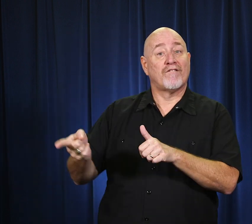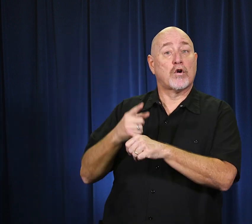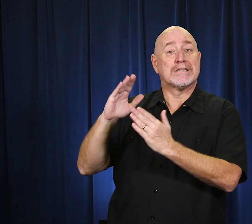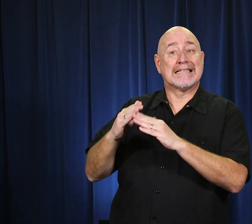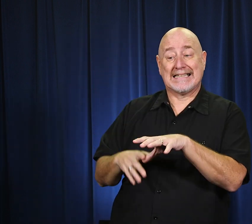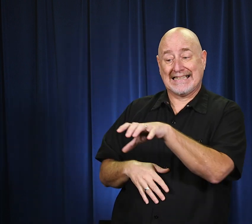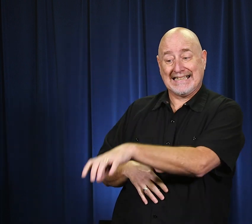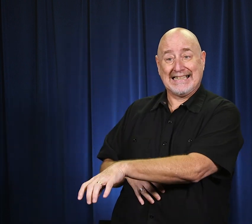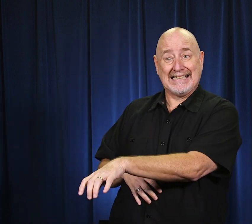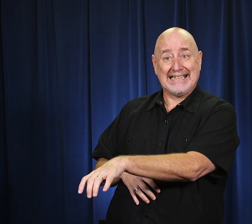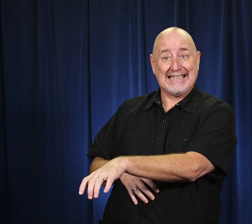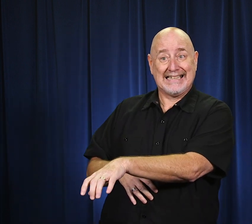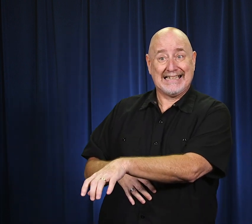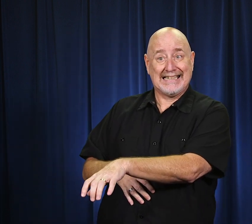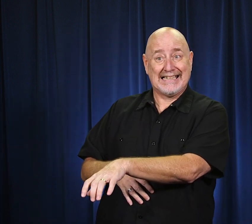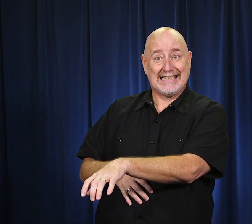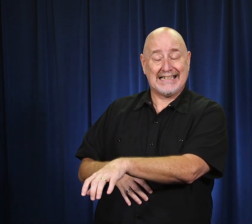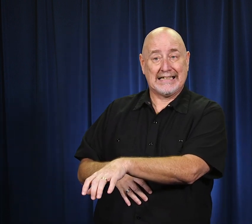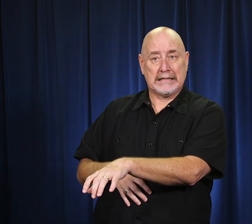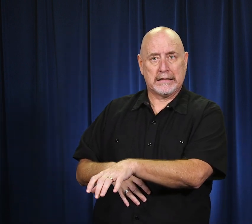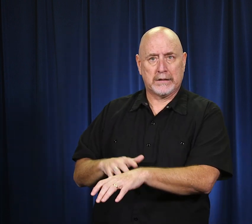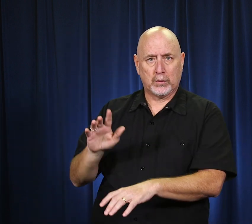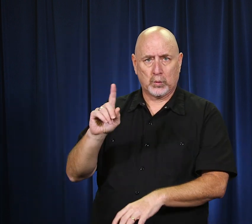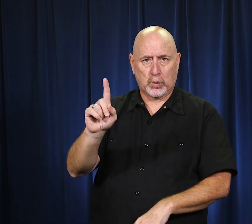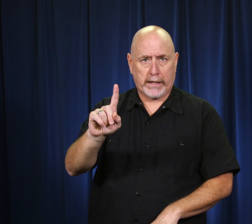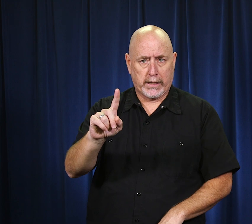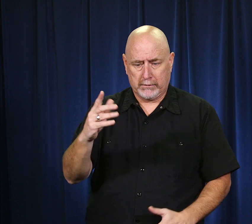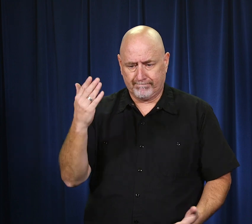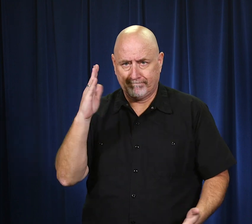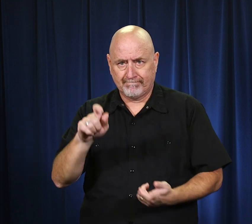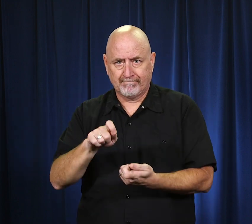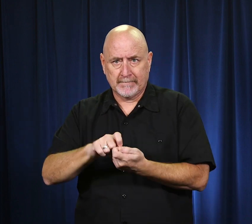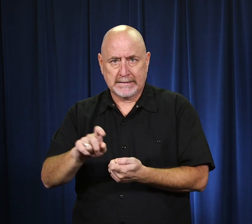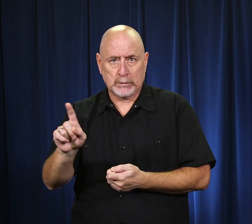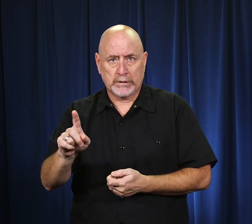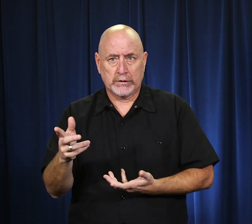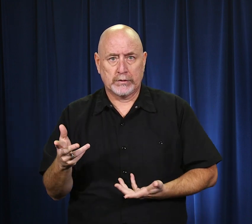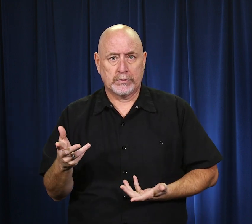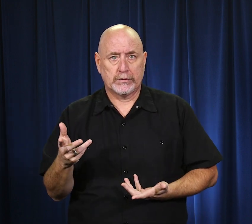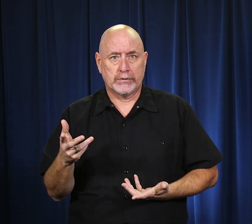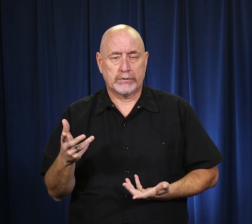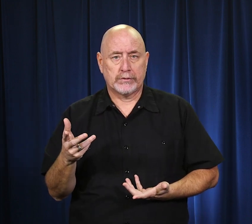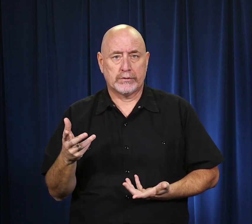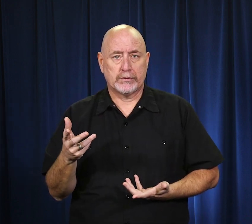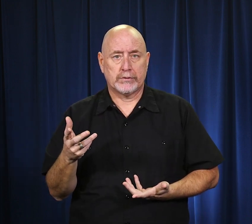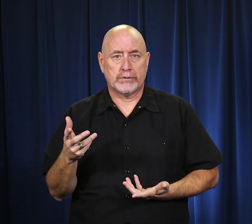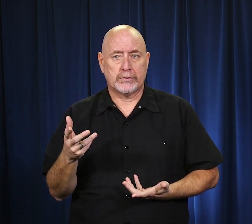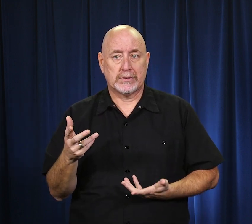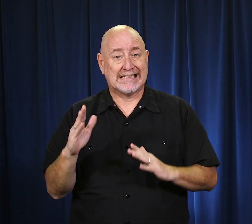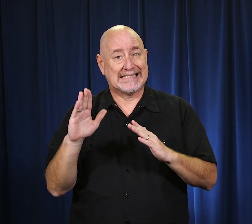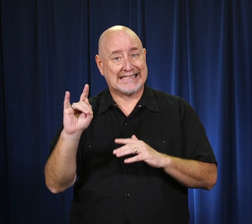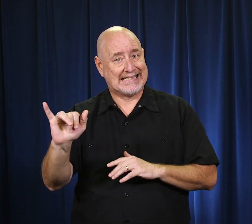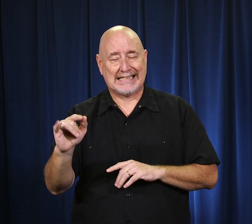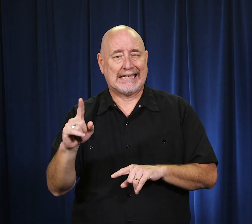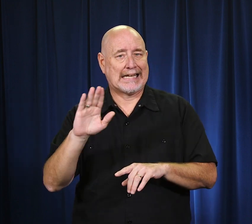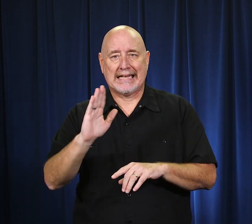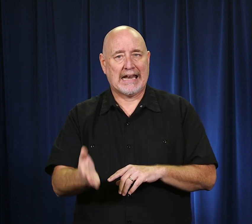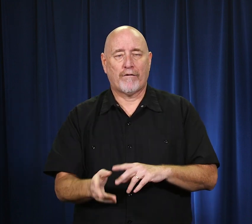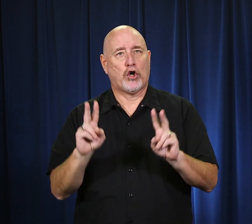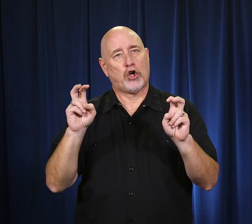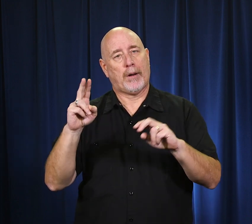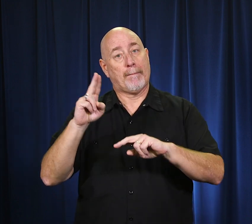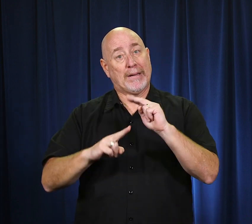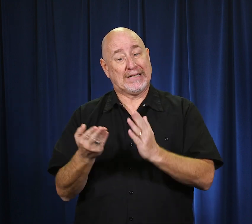area where the original city once was, well, we don't even know where that is today exactly. The